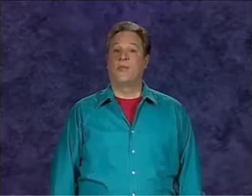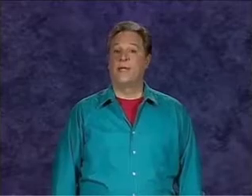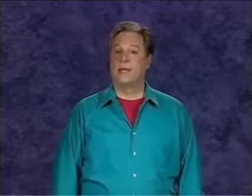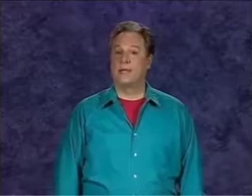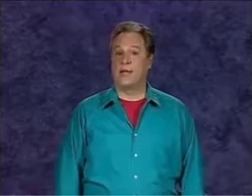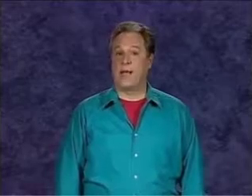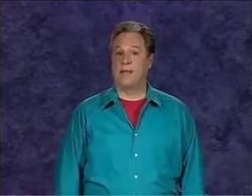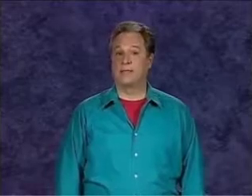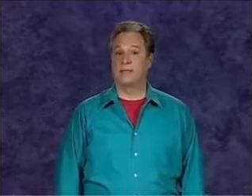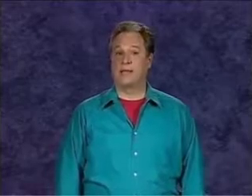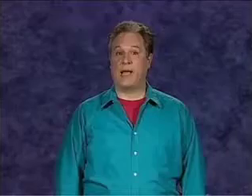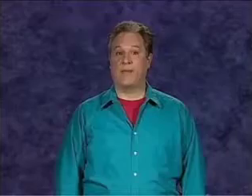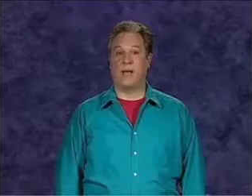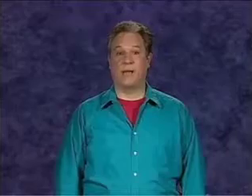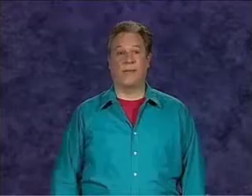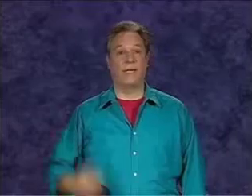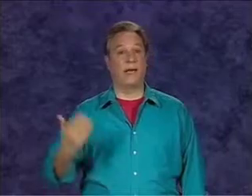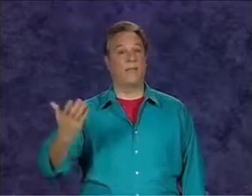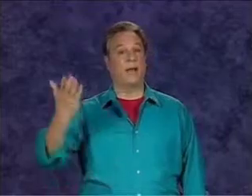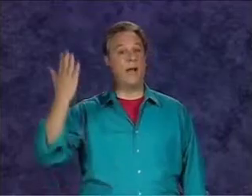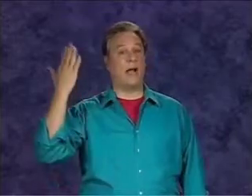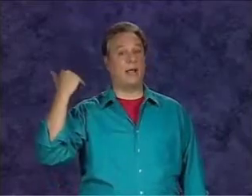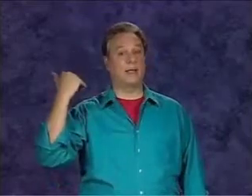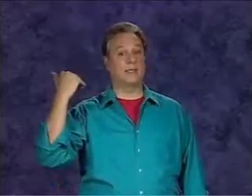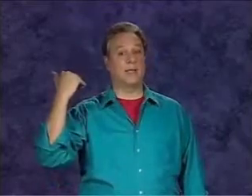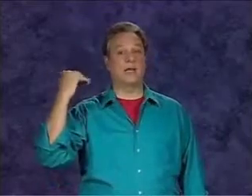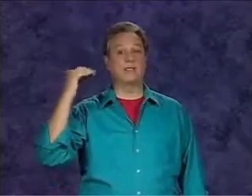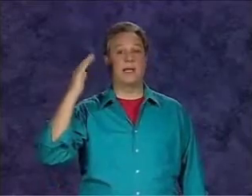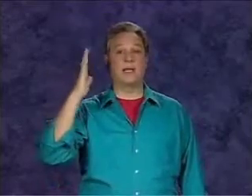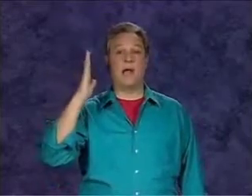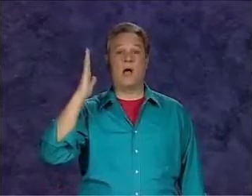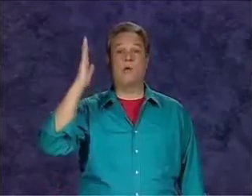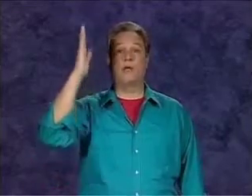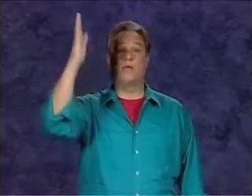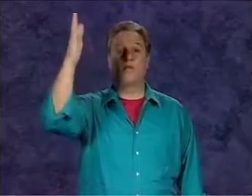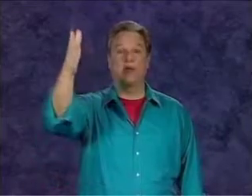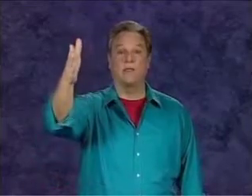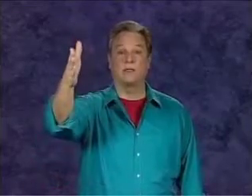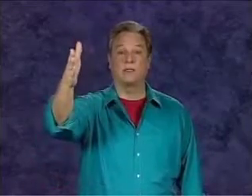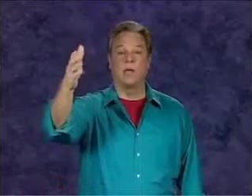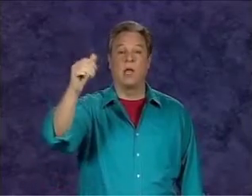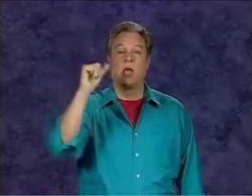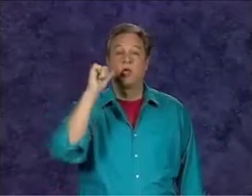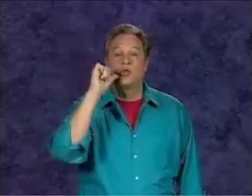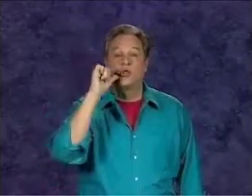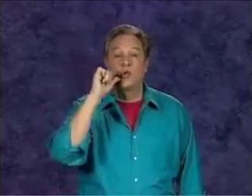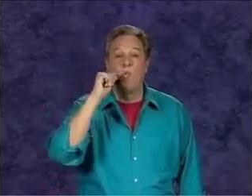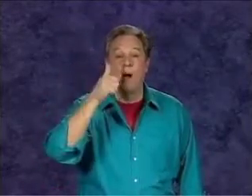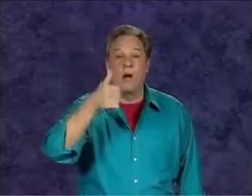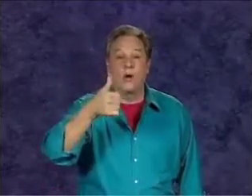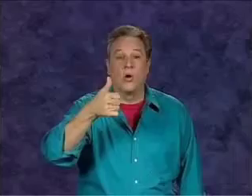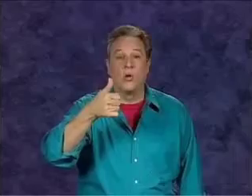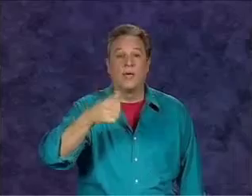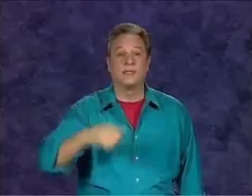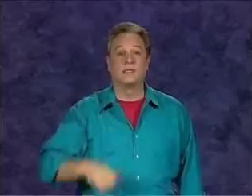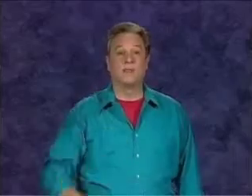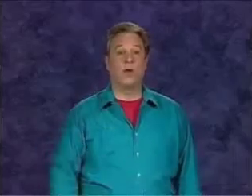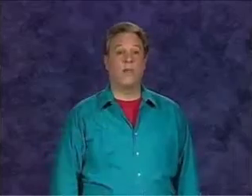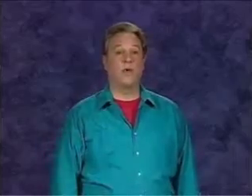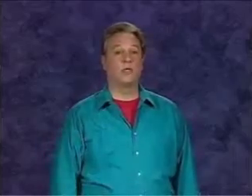Think of time as a timeline beginning behind us and extending out in front of us. Tomorrow is a small motion